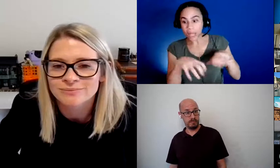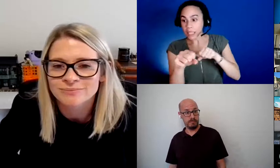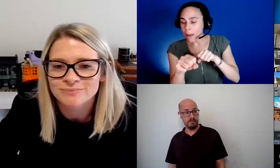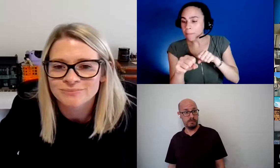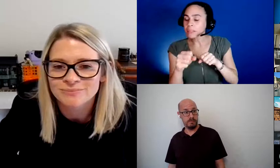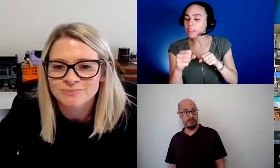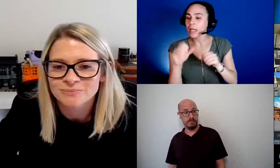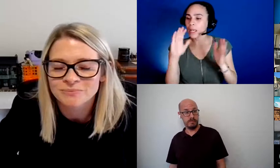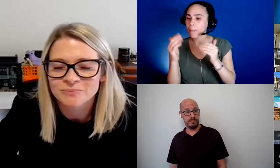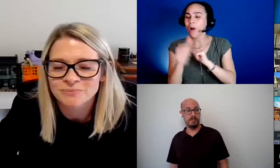So a two-parter.